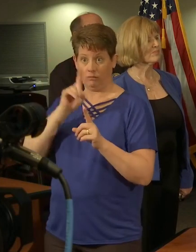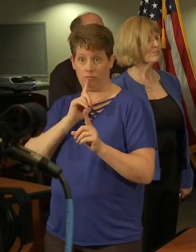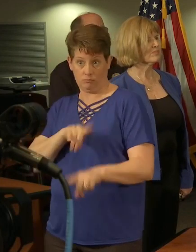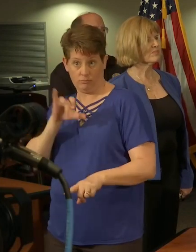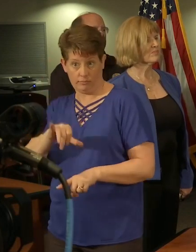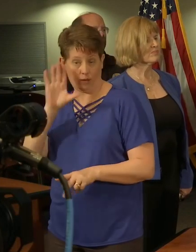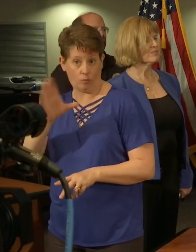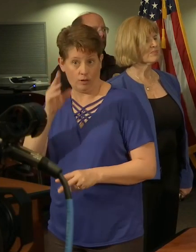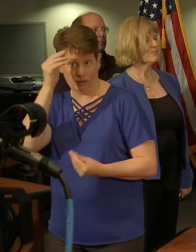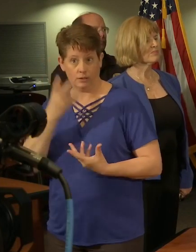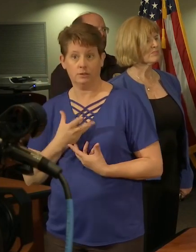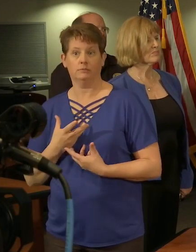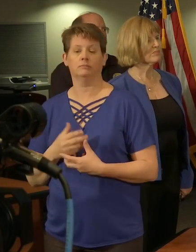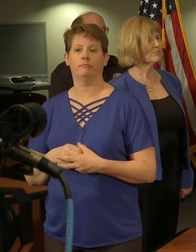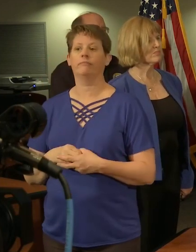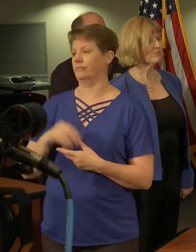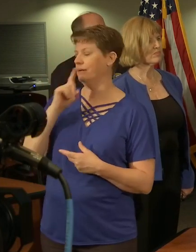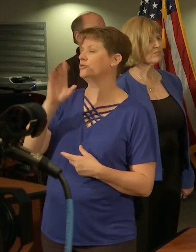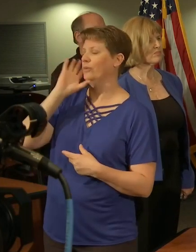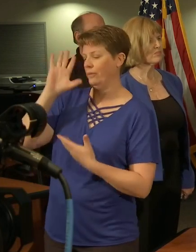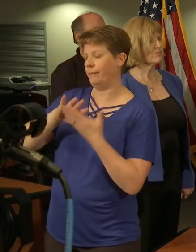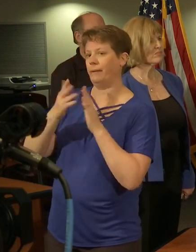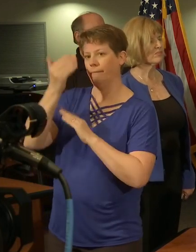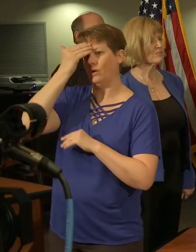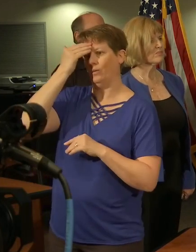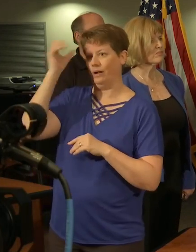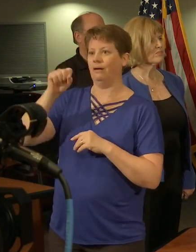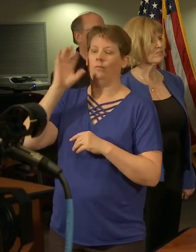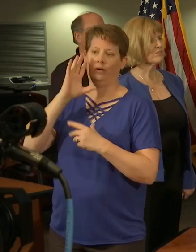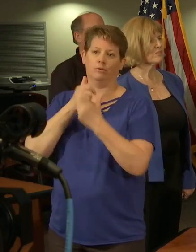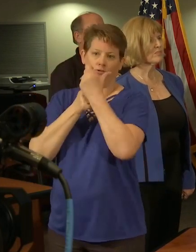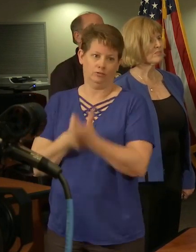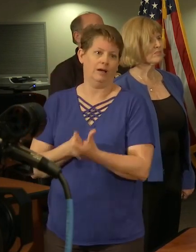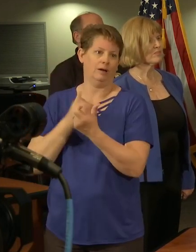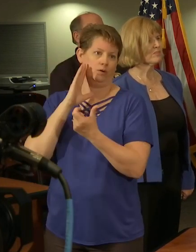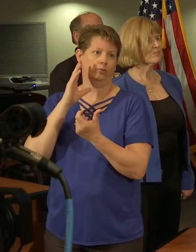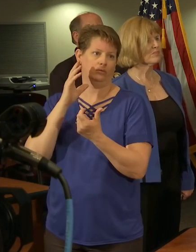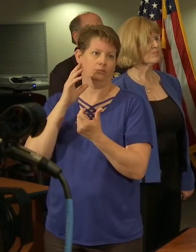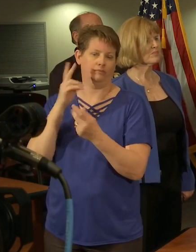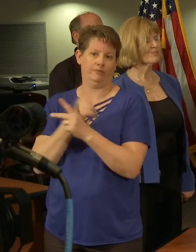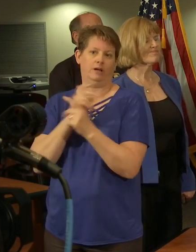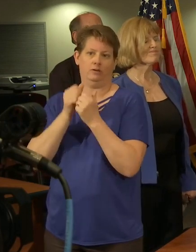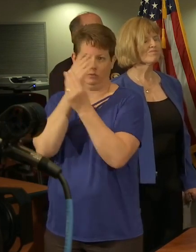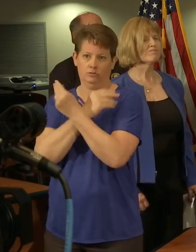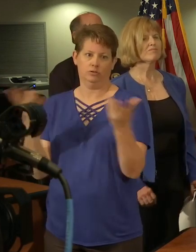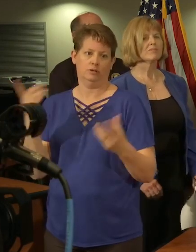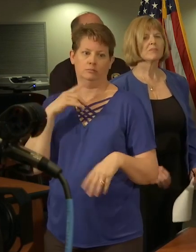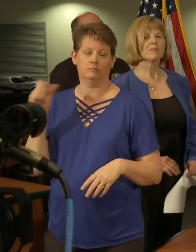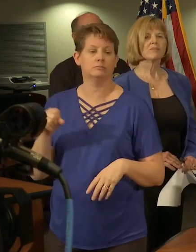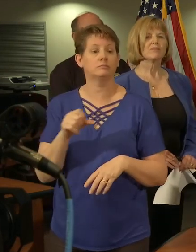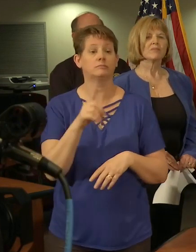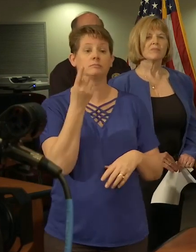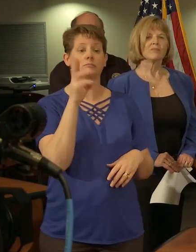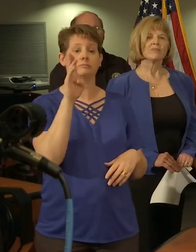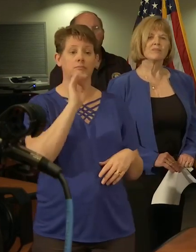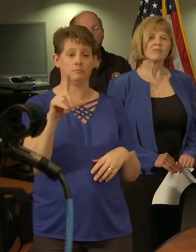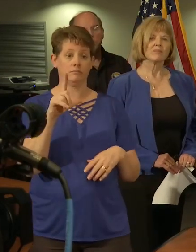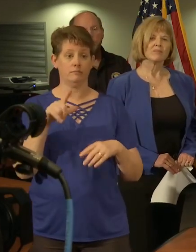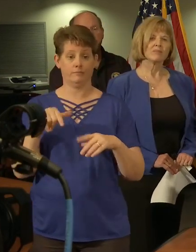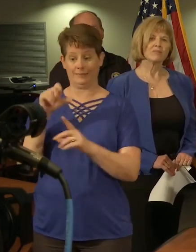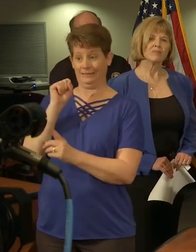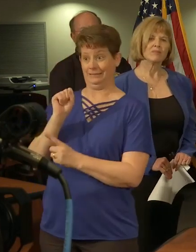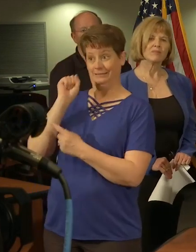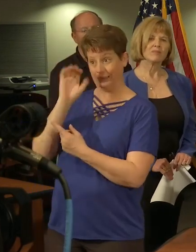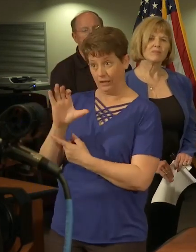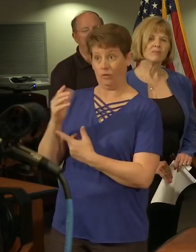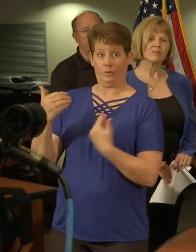officials. I'm sure we'll become aware of those and track those, and we'll figure out how the best way to share those in the future. But Dr. Bell, I want to confirm, South Carolina, we